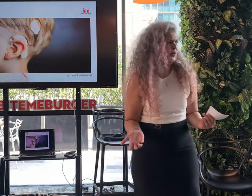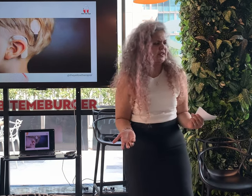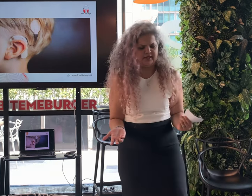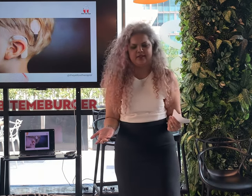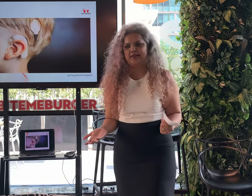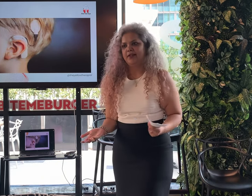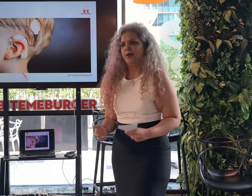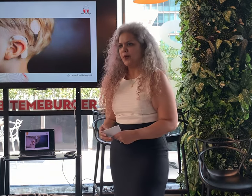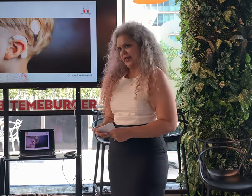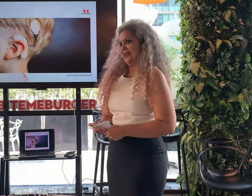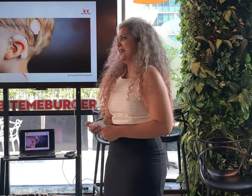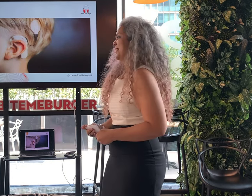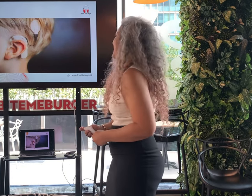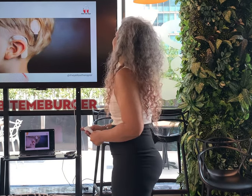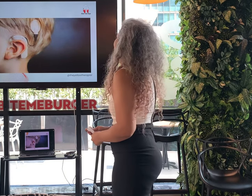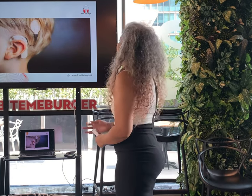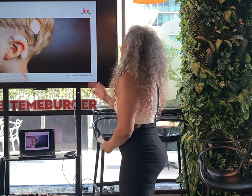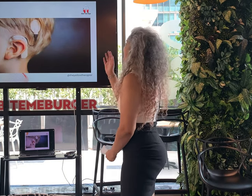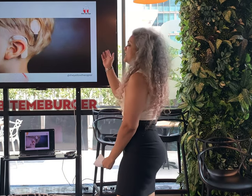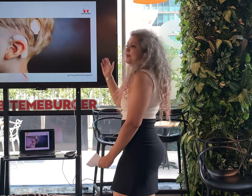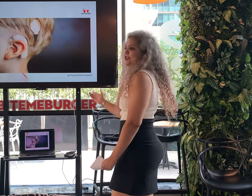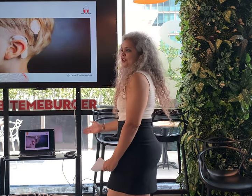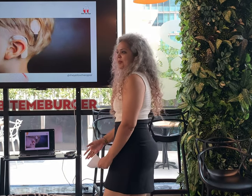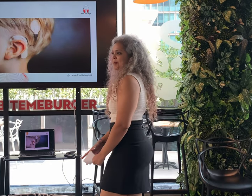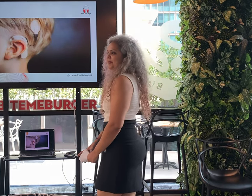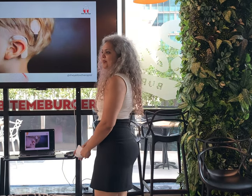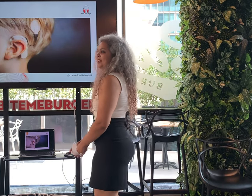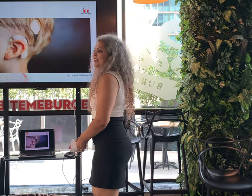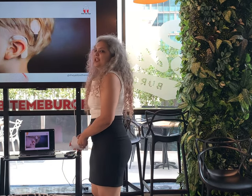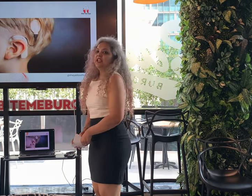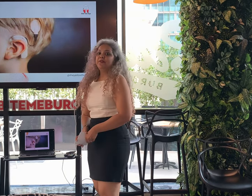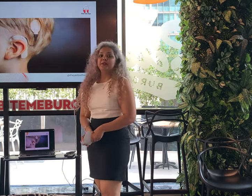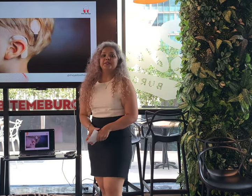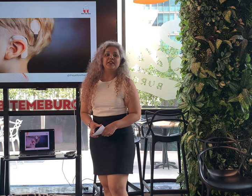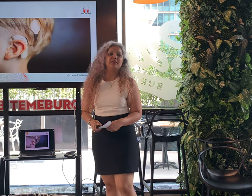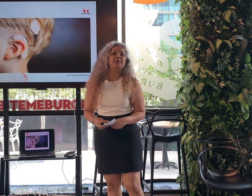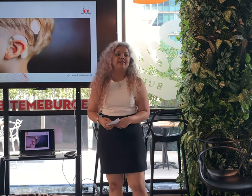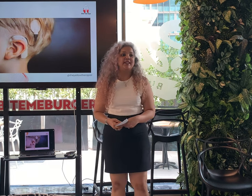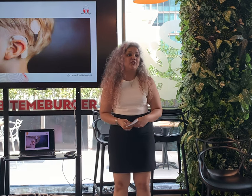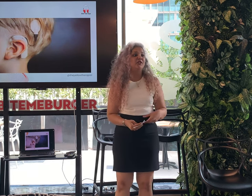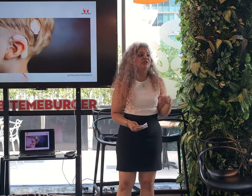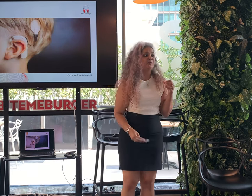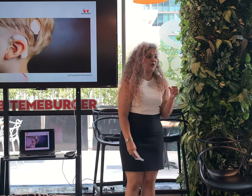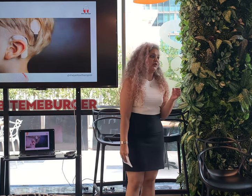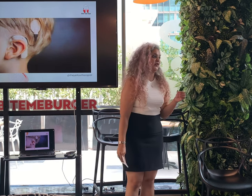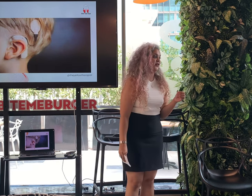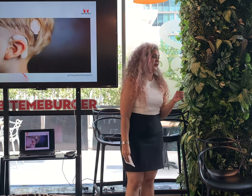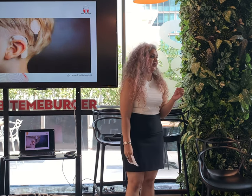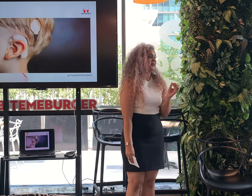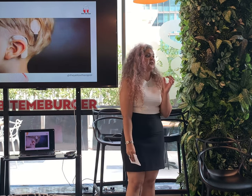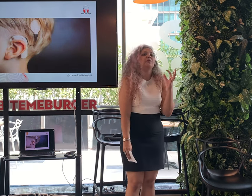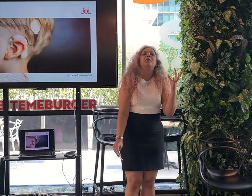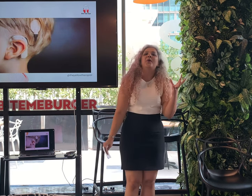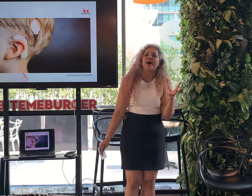was it? Why? This picture. If you see from the technology point of view, it is wow.